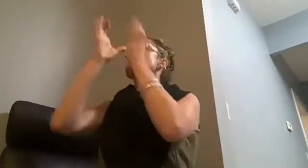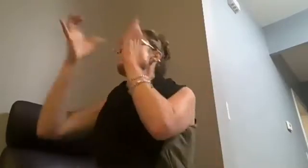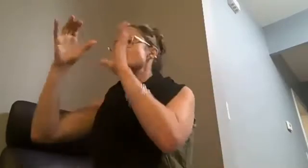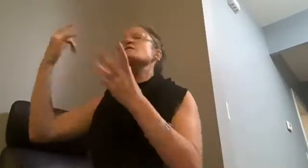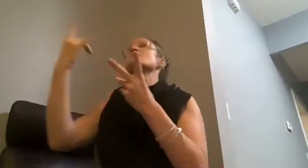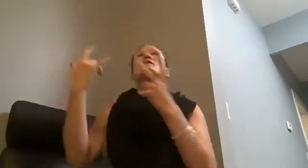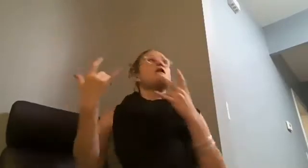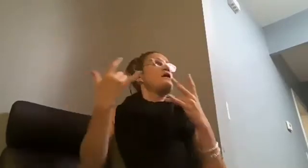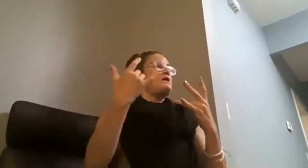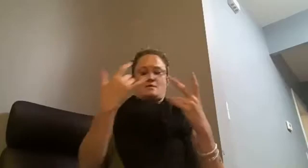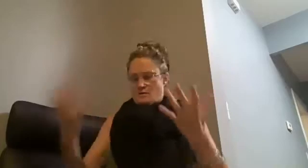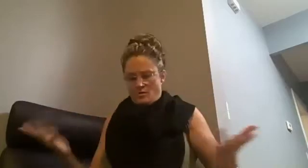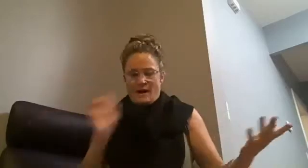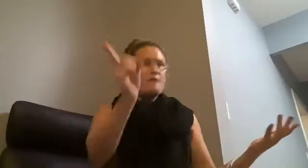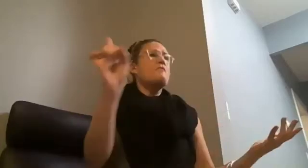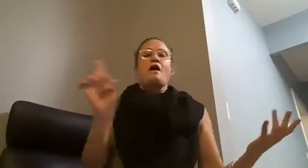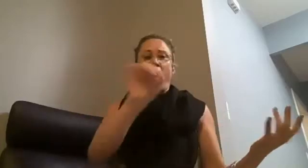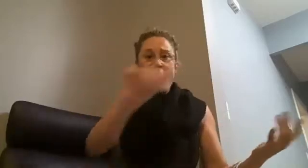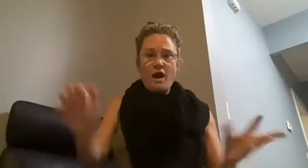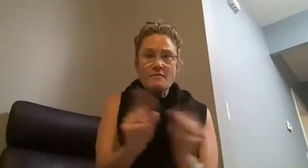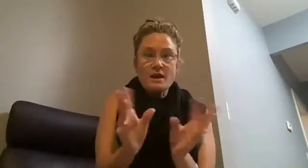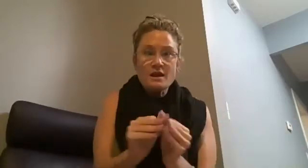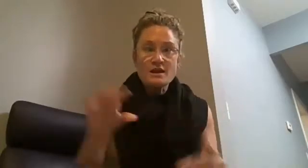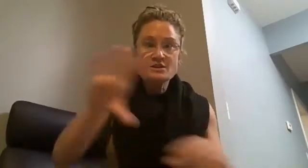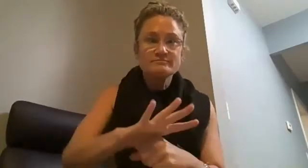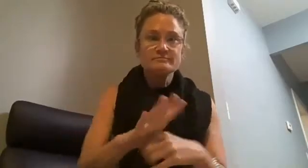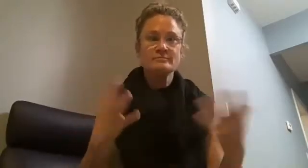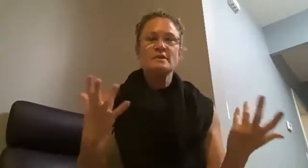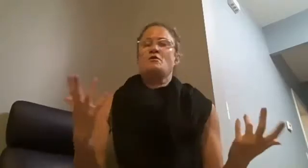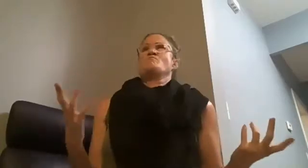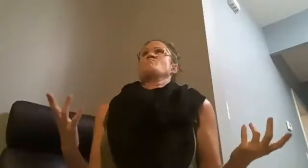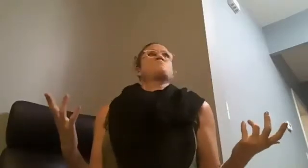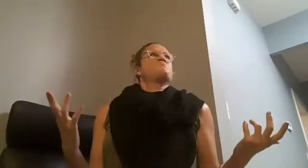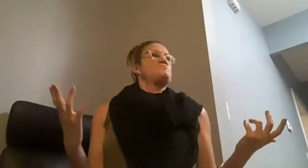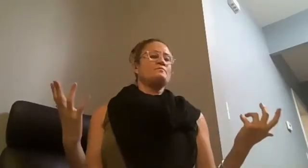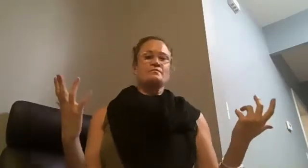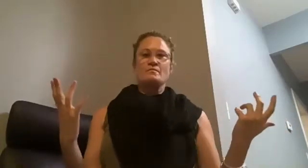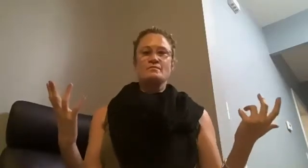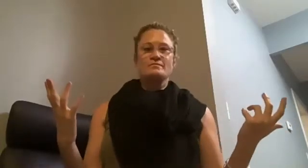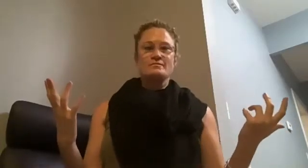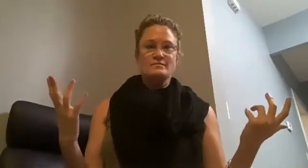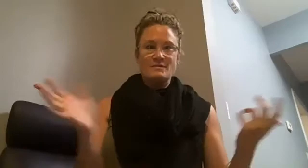AA meeting. And that was like what the best of my drinking was like at that point in